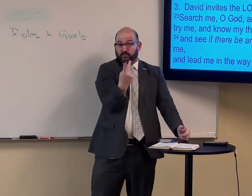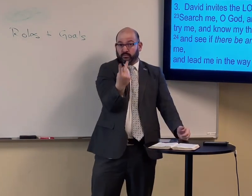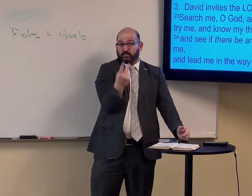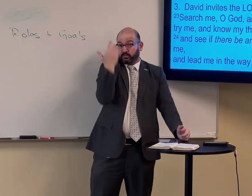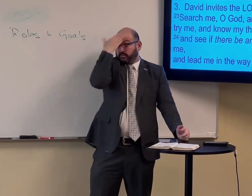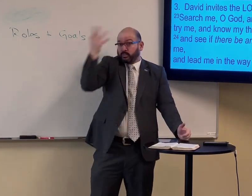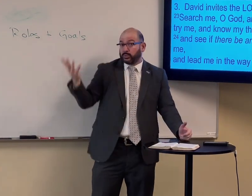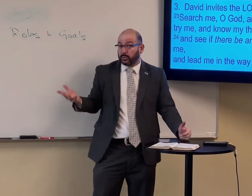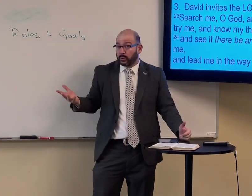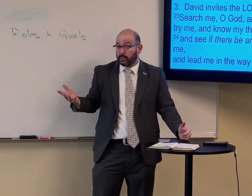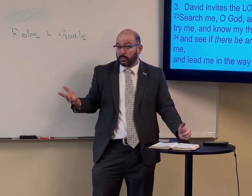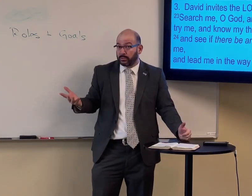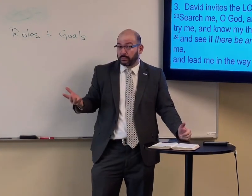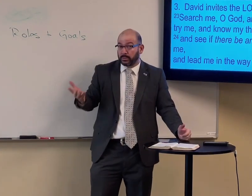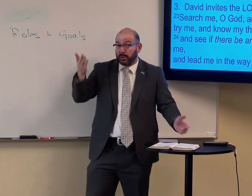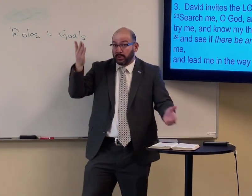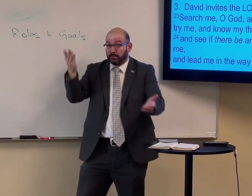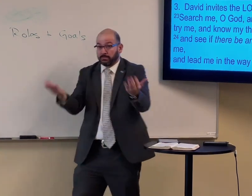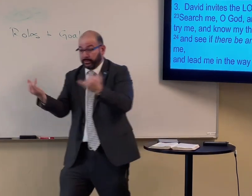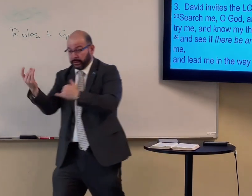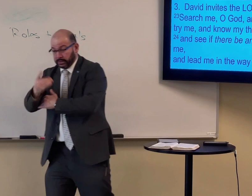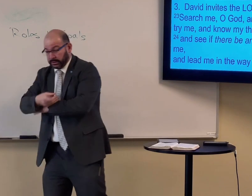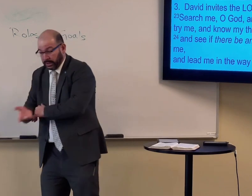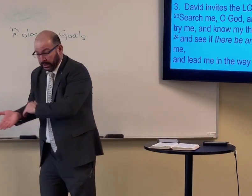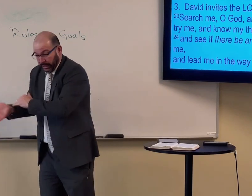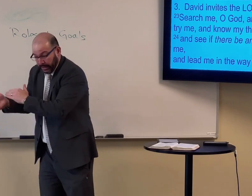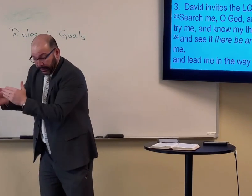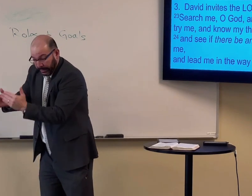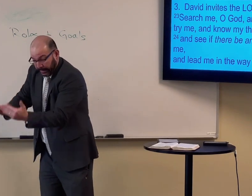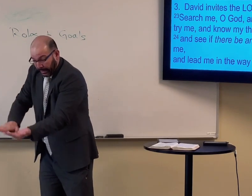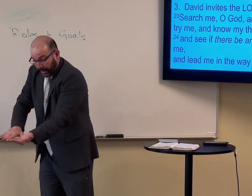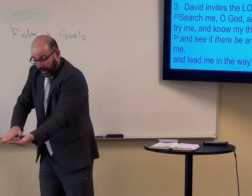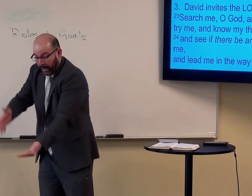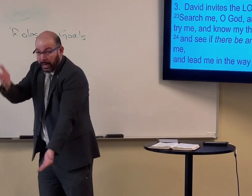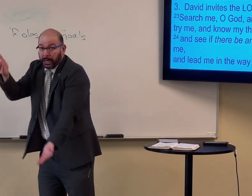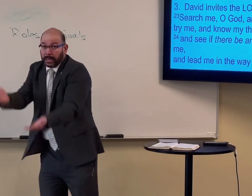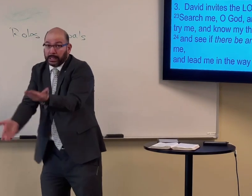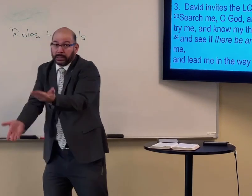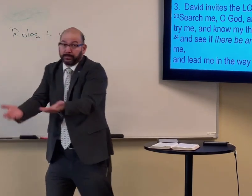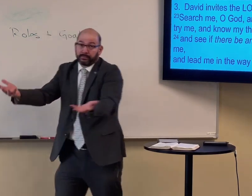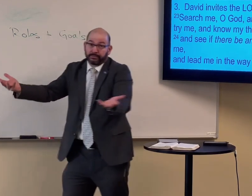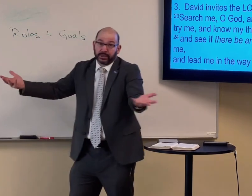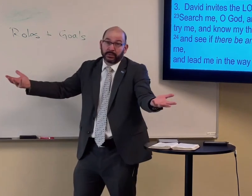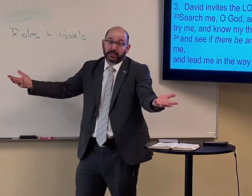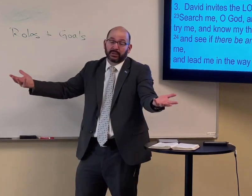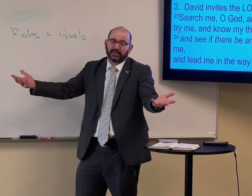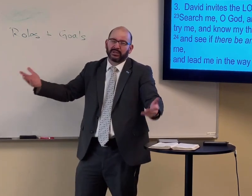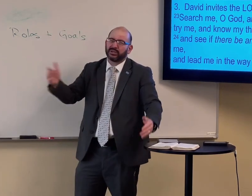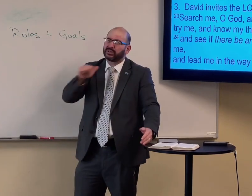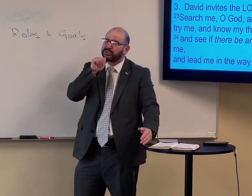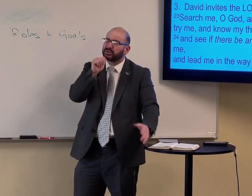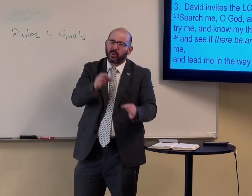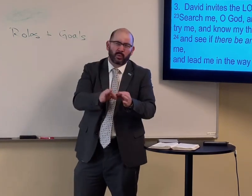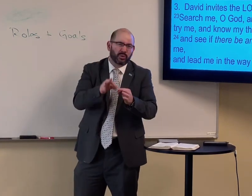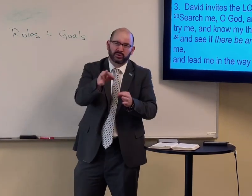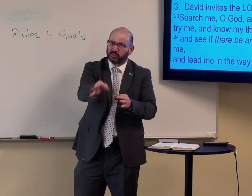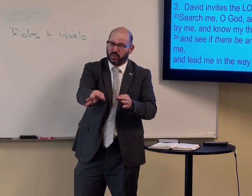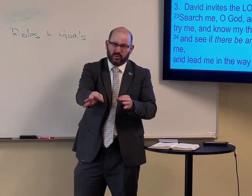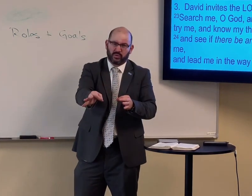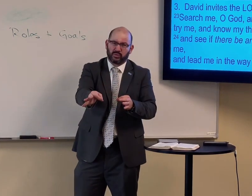know, we don't know that we have a future. Today may be the day that you die. Don't put